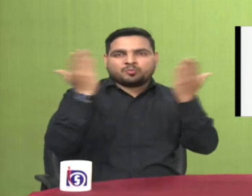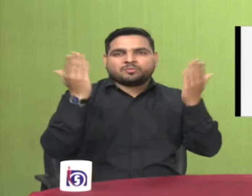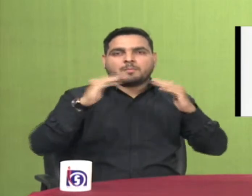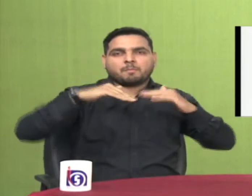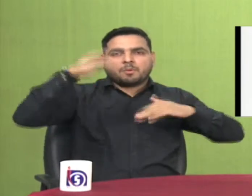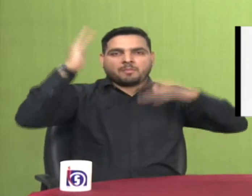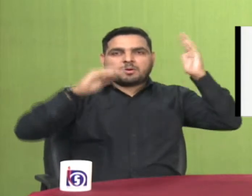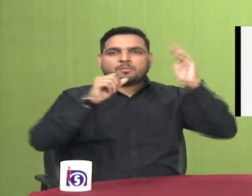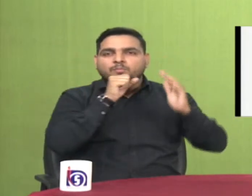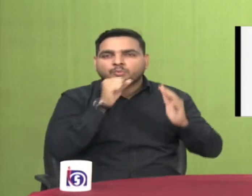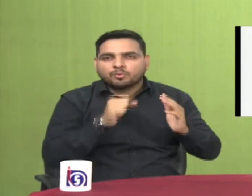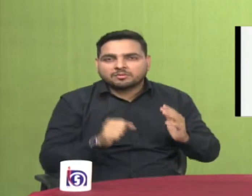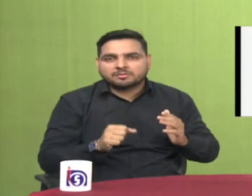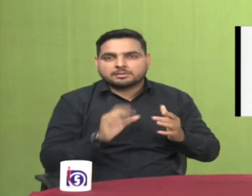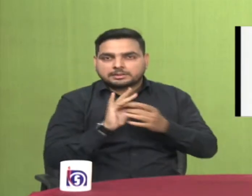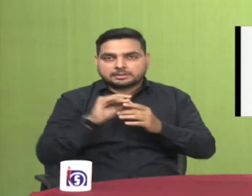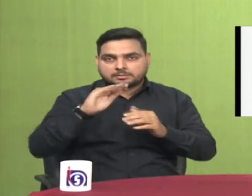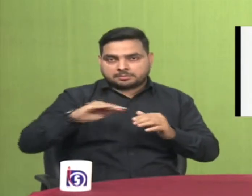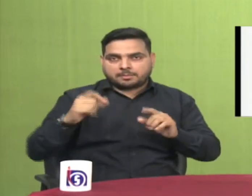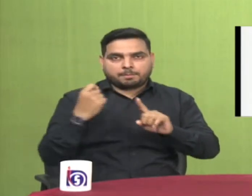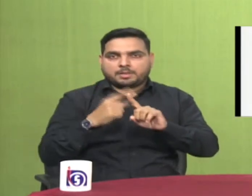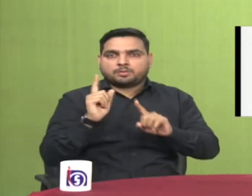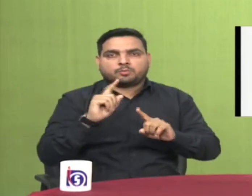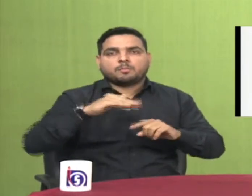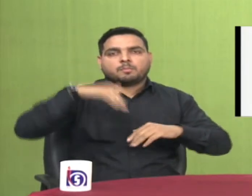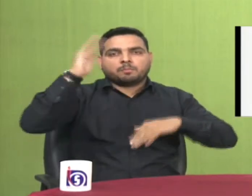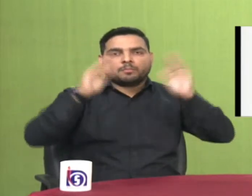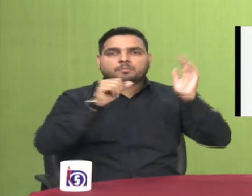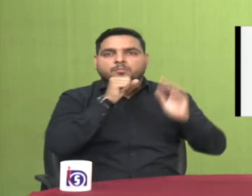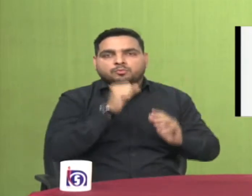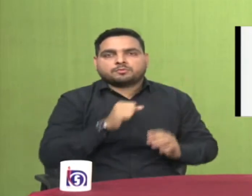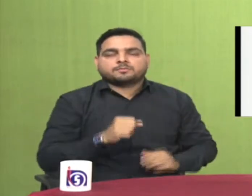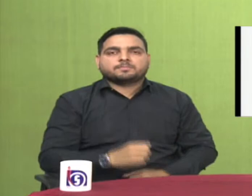start growing up, they give birth to children.